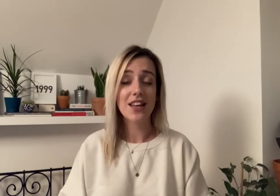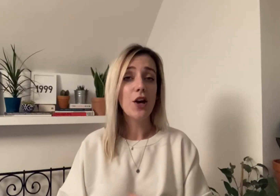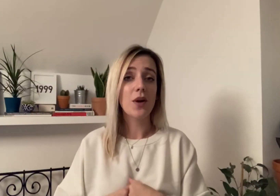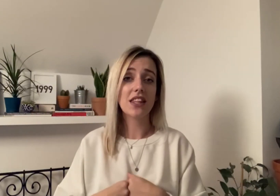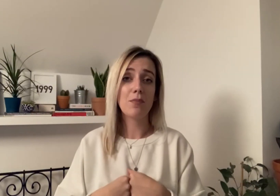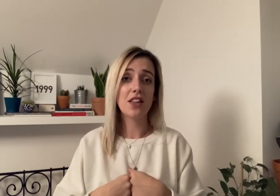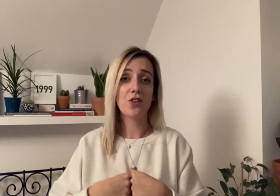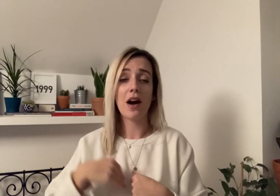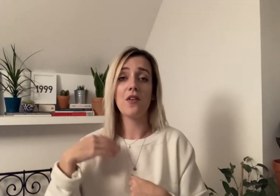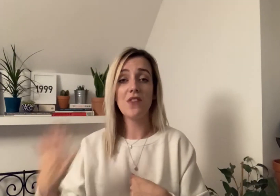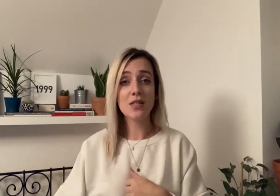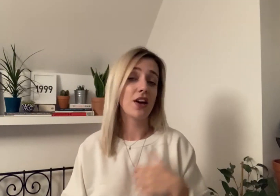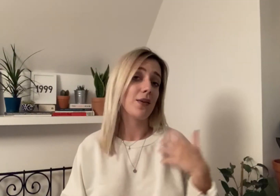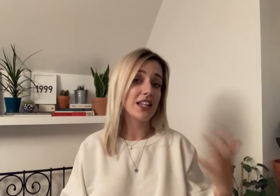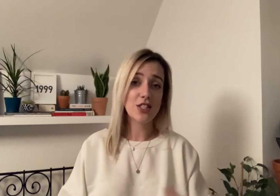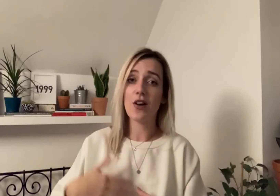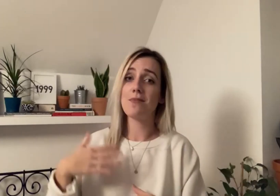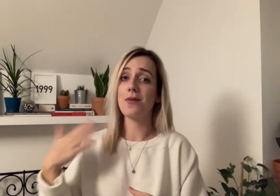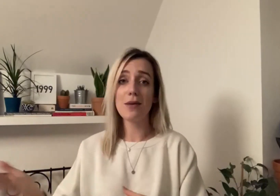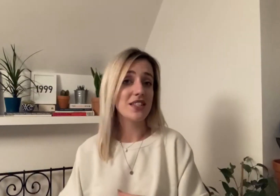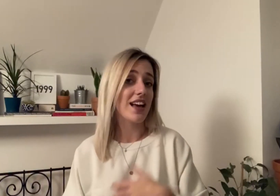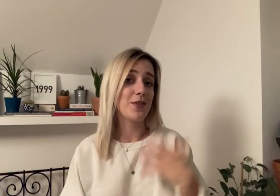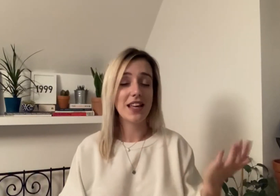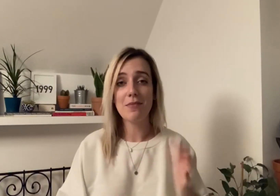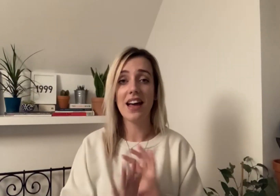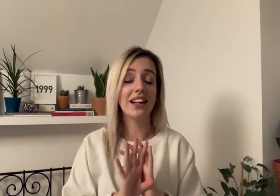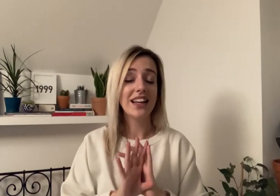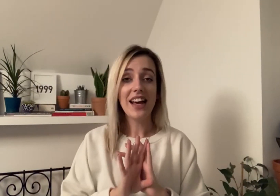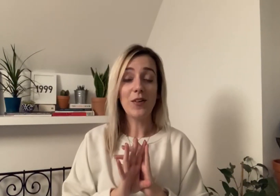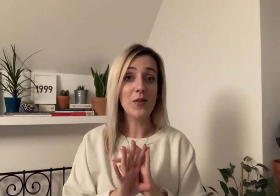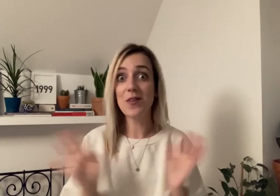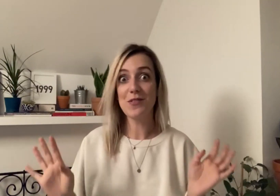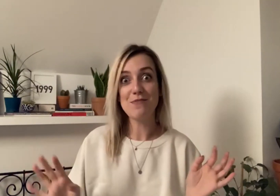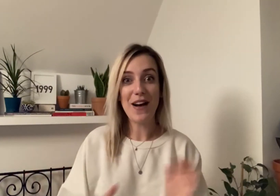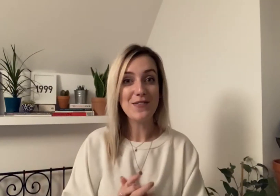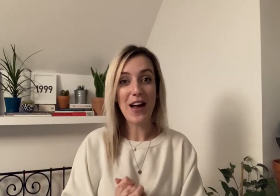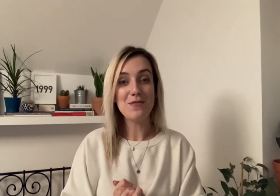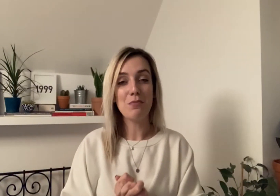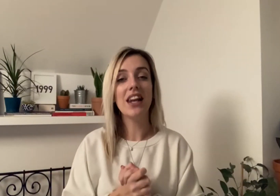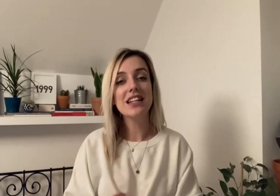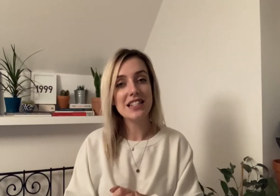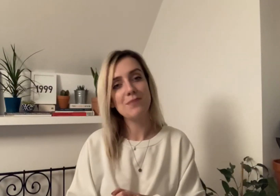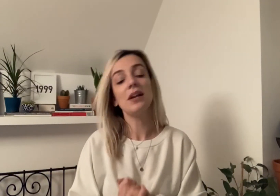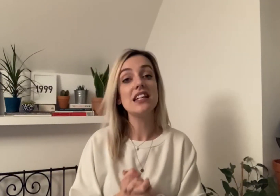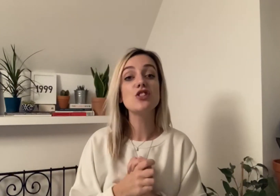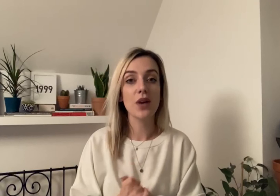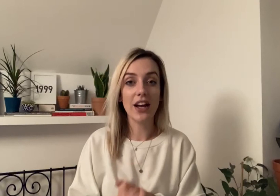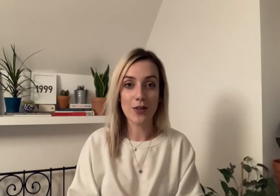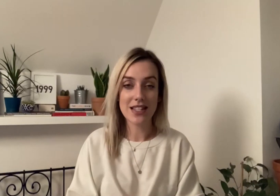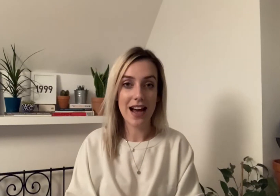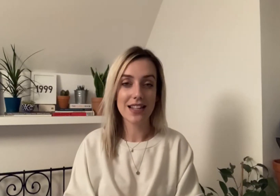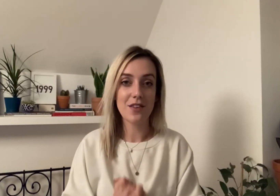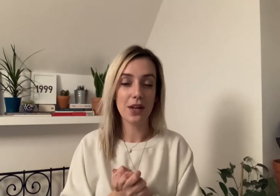us, whether that be through our Facebook, our Instagram, our website, our email, or all of the above. Please do